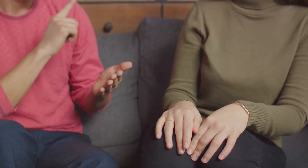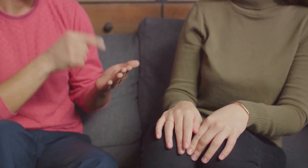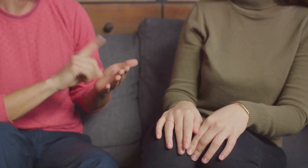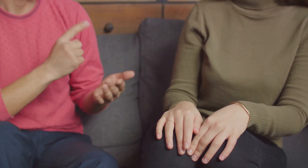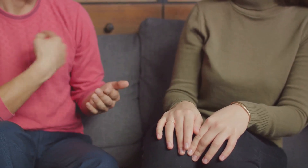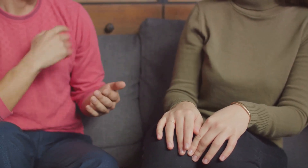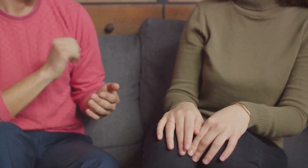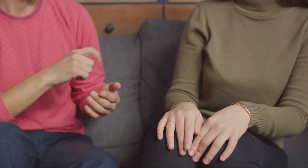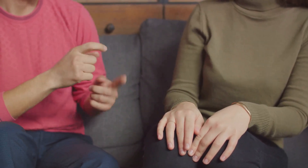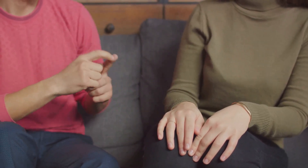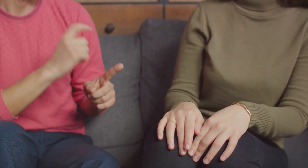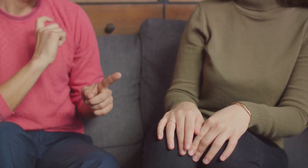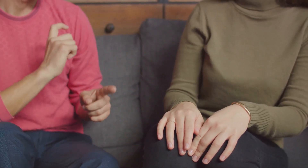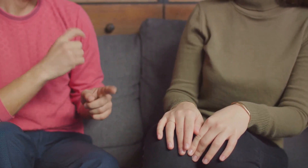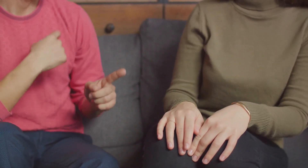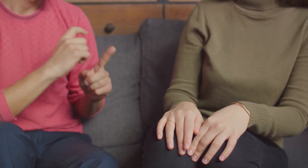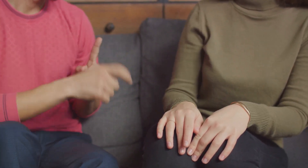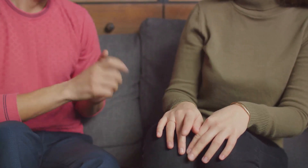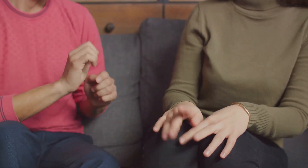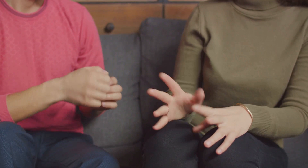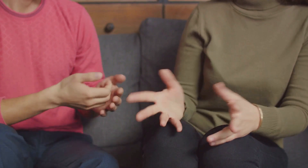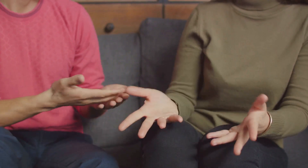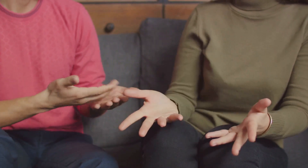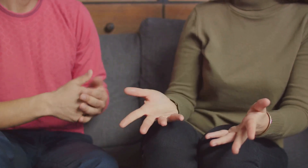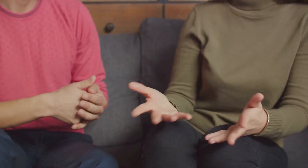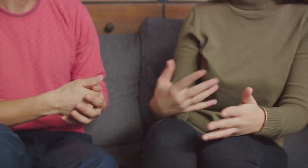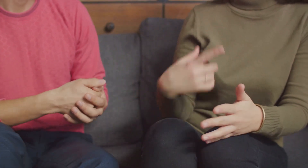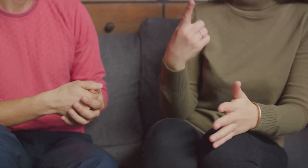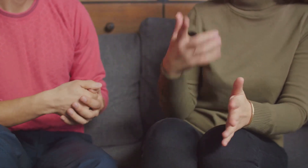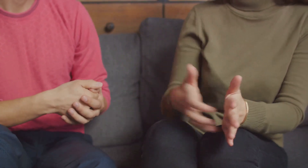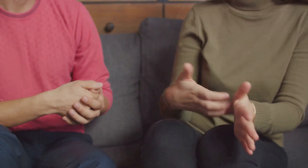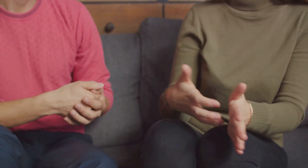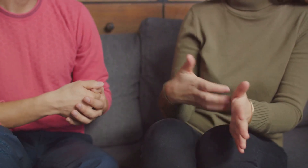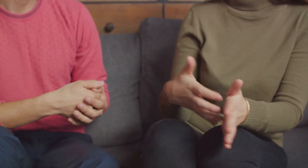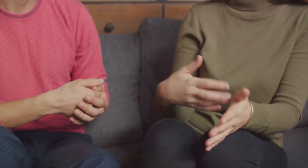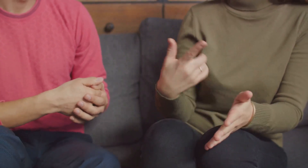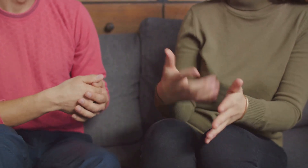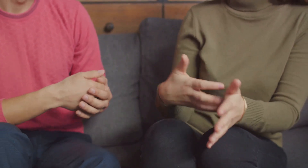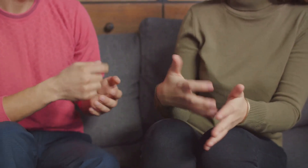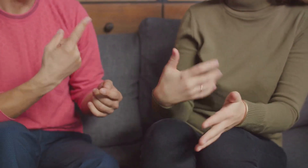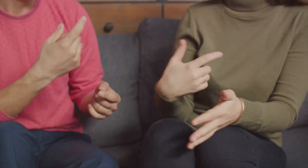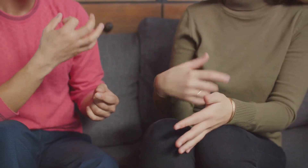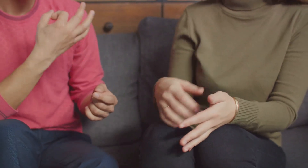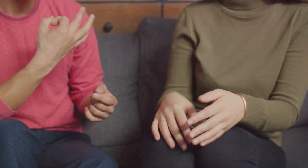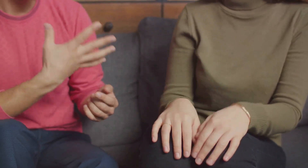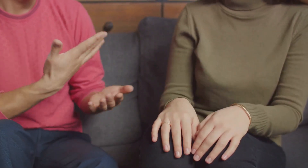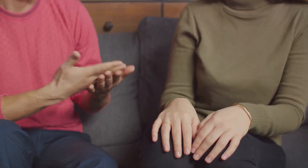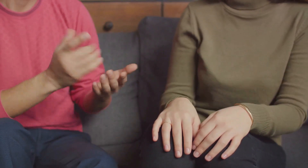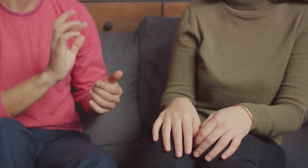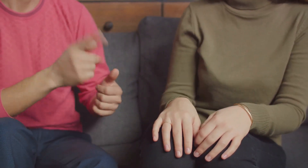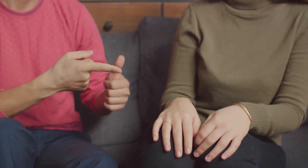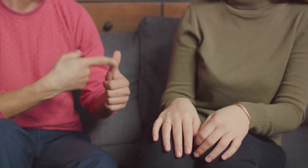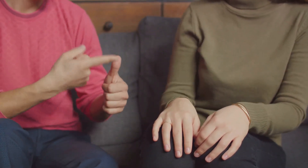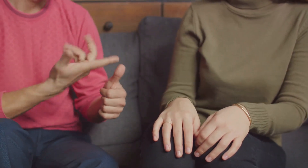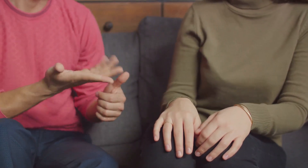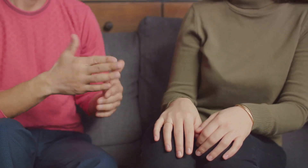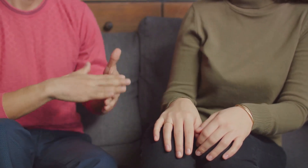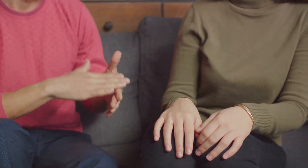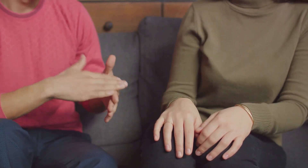language, regardless of their hearing status, showed more efficient processing of simple dot movement displays in the left hemisphere than the